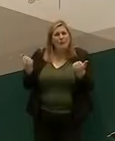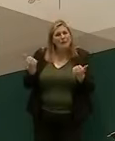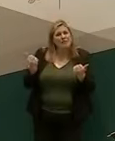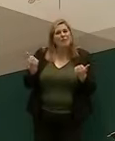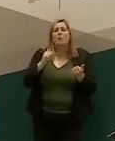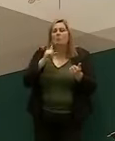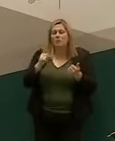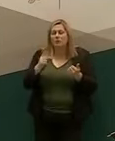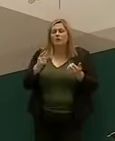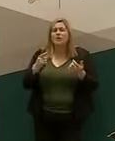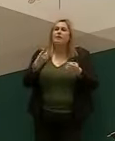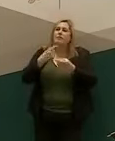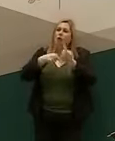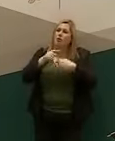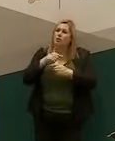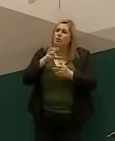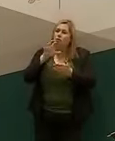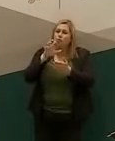unrecognised